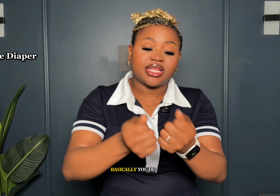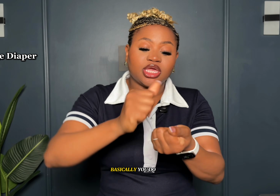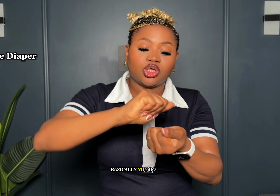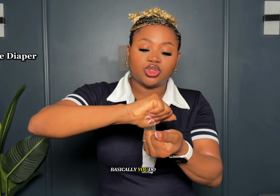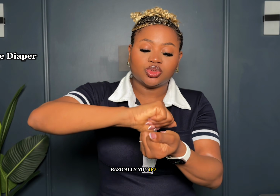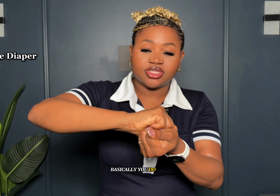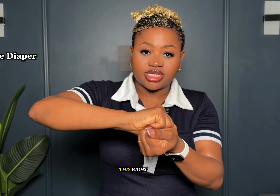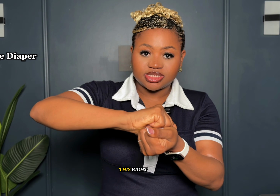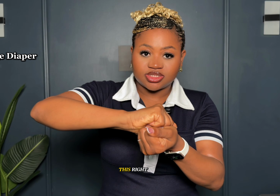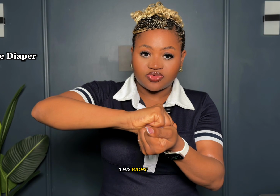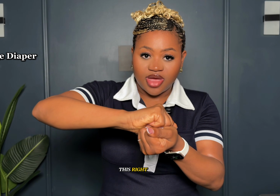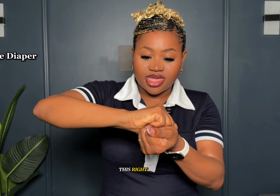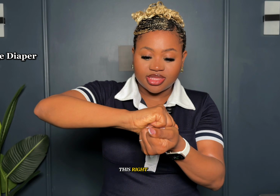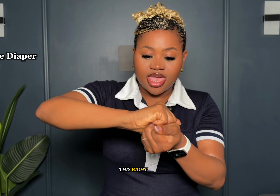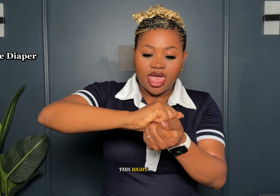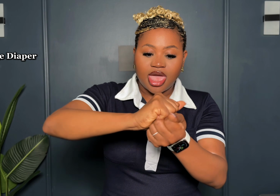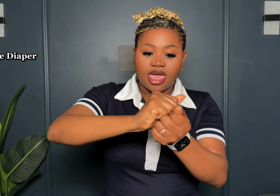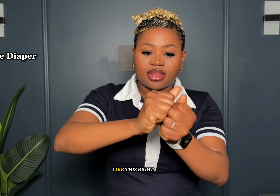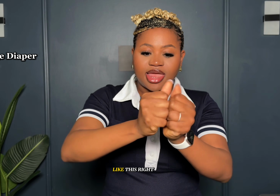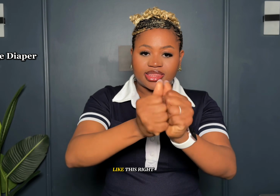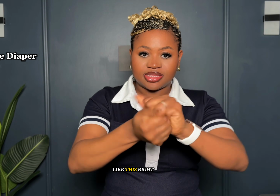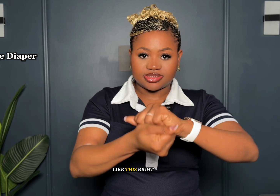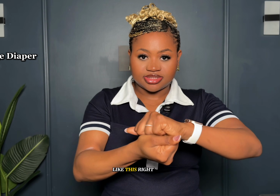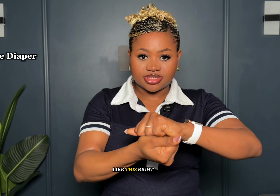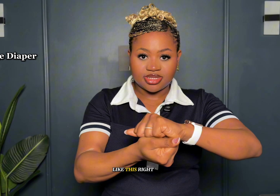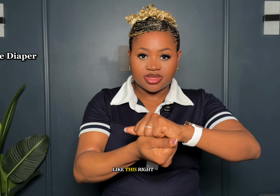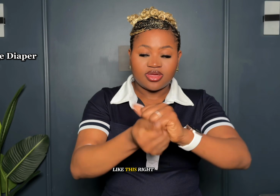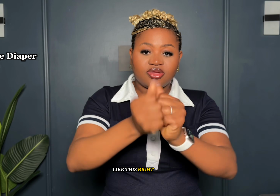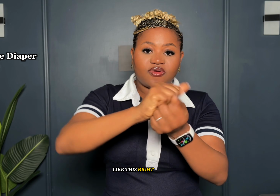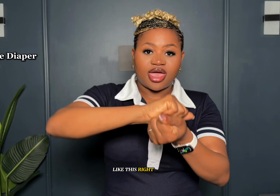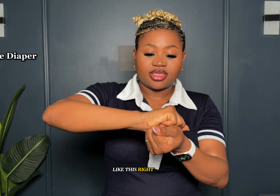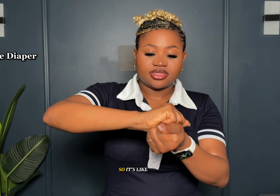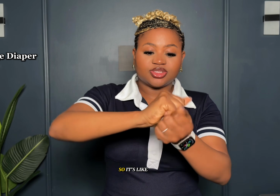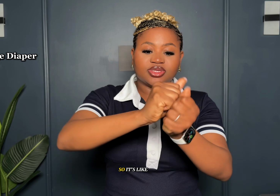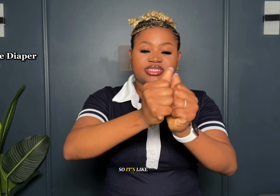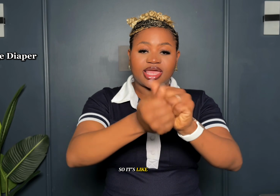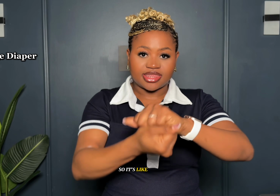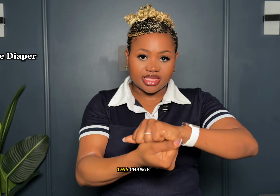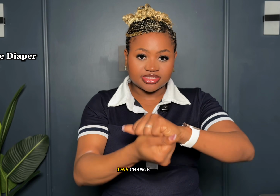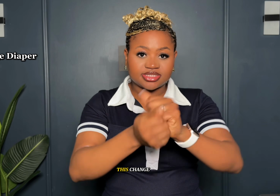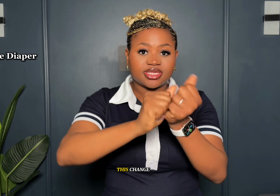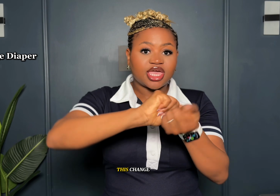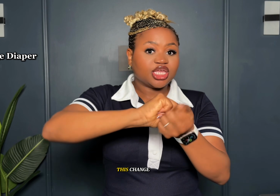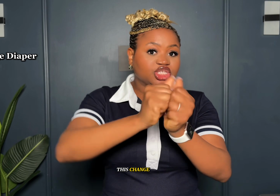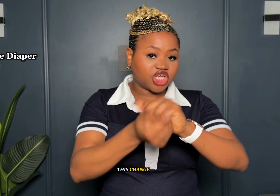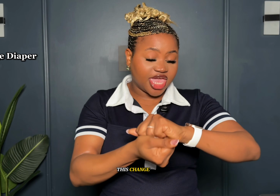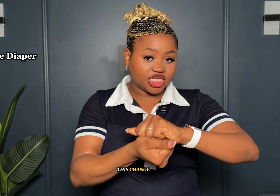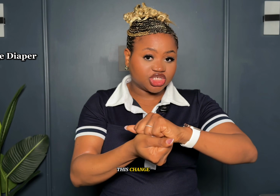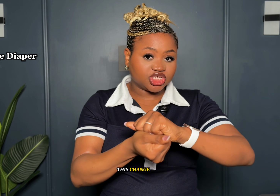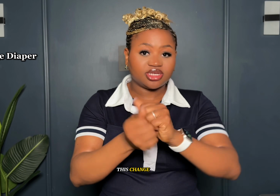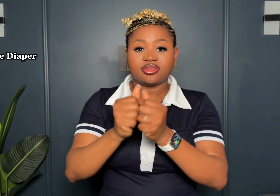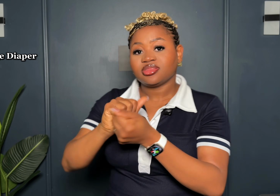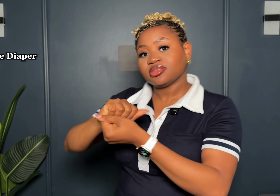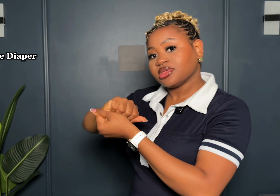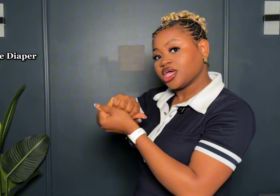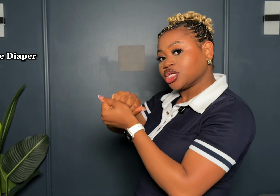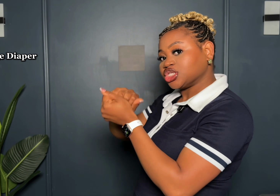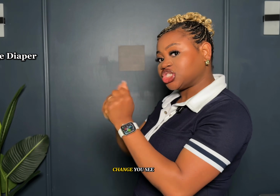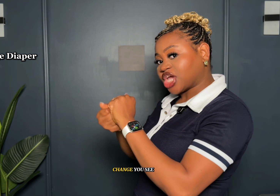you do this, right? Like this, right? So it's like this. Change.